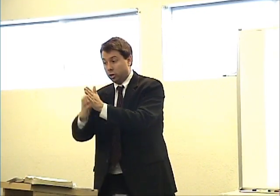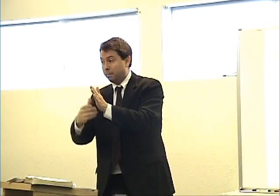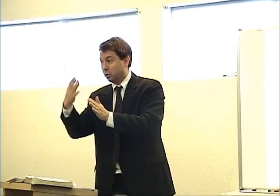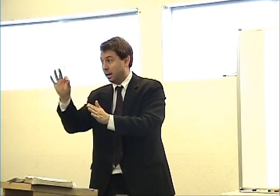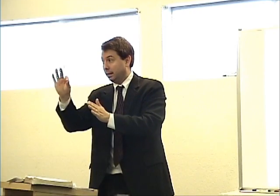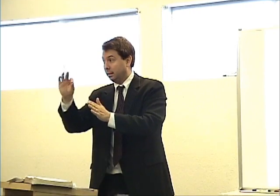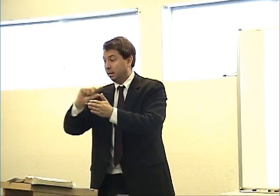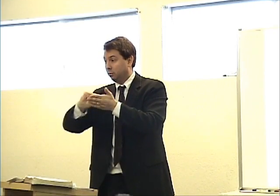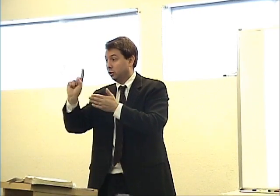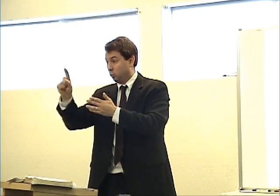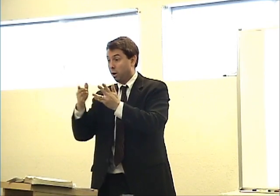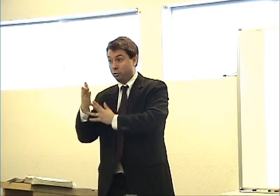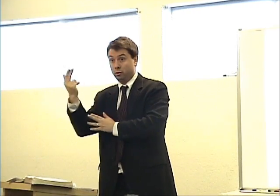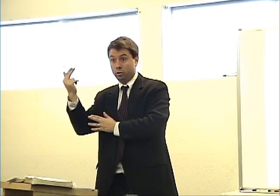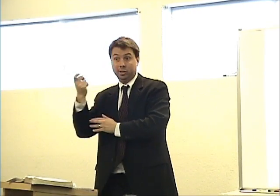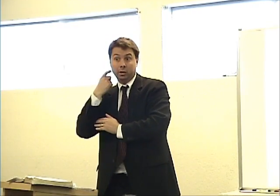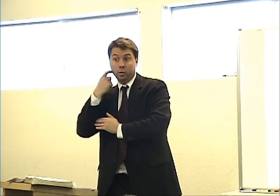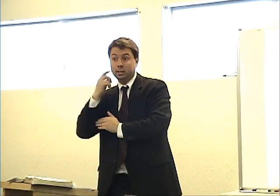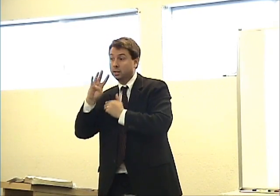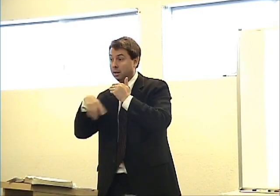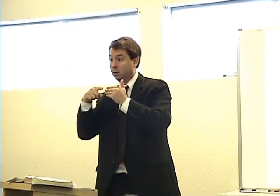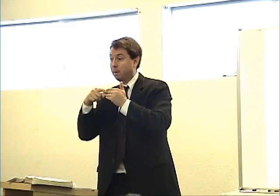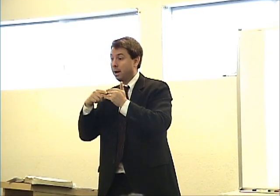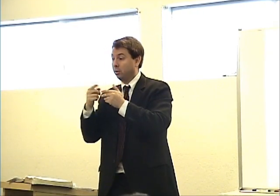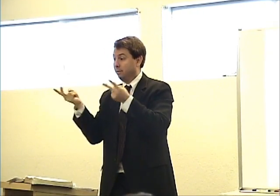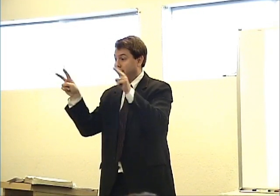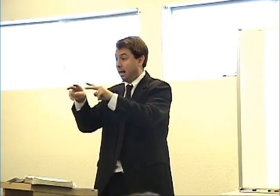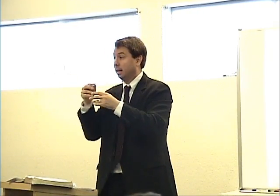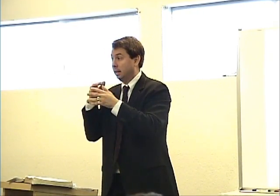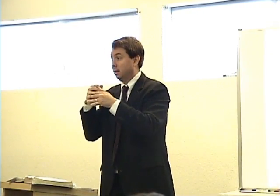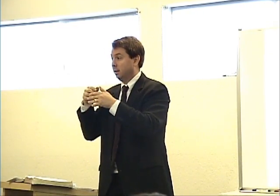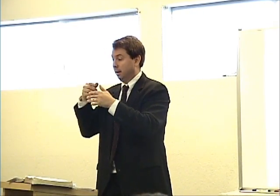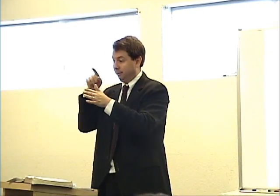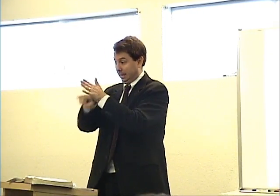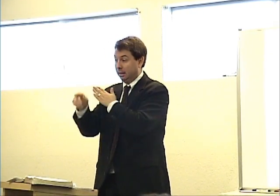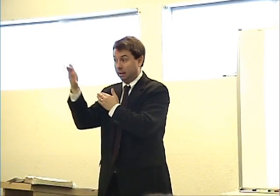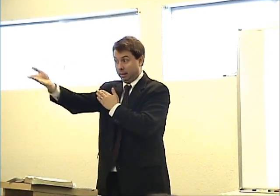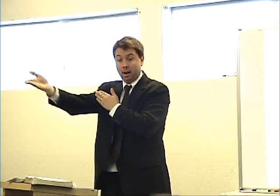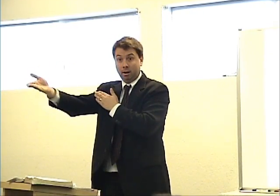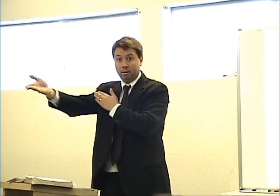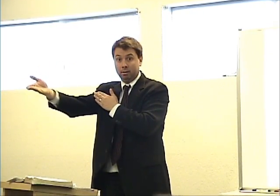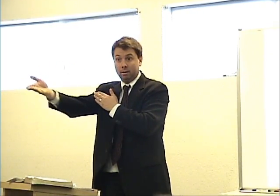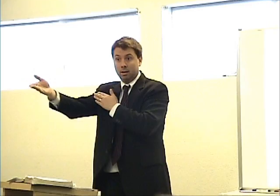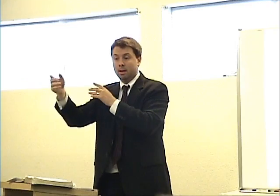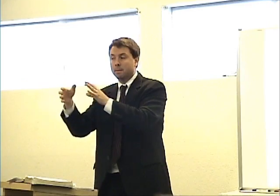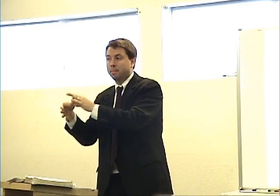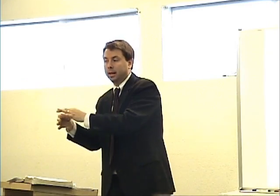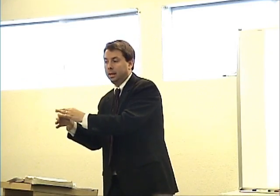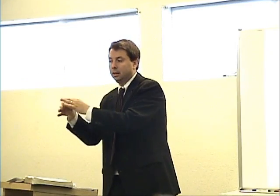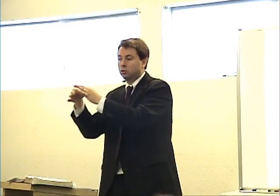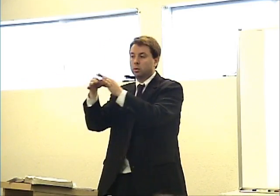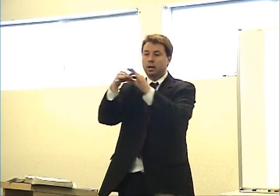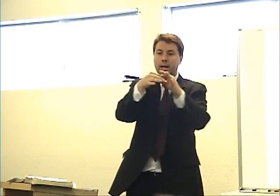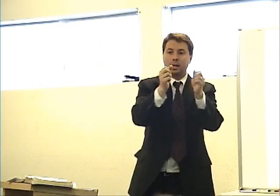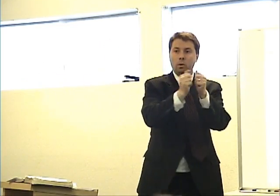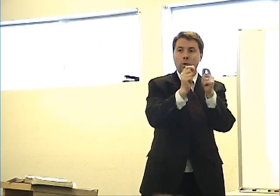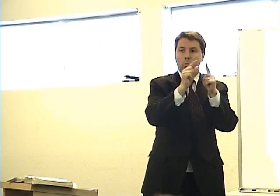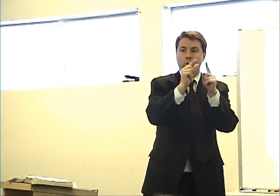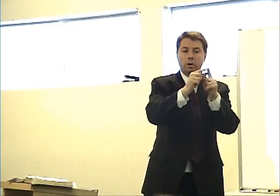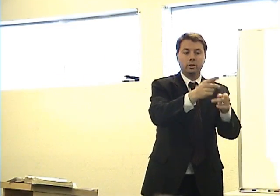chapter 19, verses 1 through 13, recently about the valley of killing there. But he is relating it with words